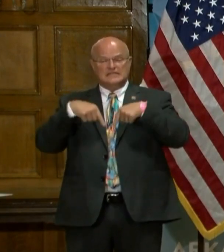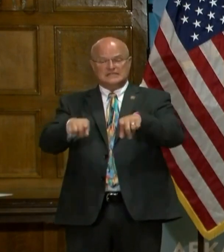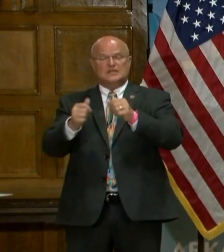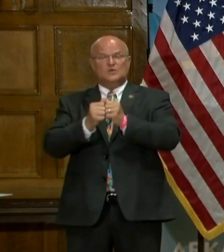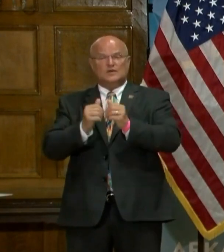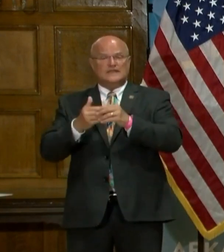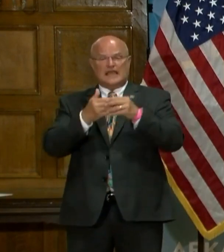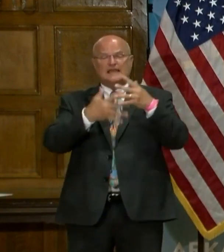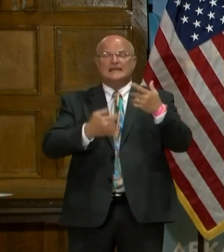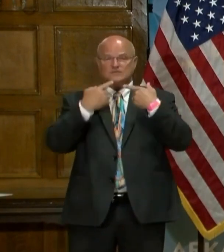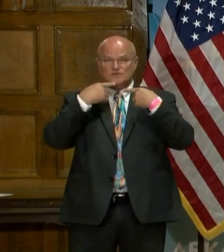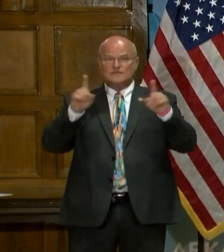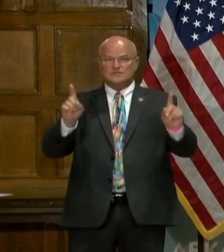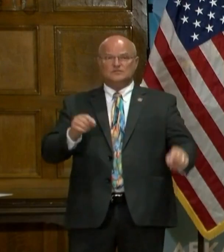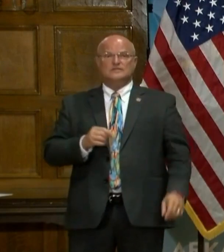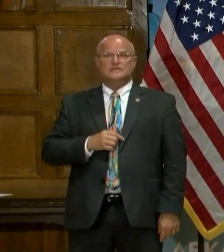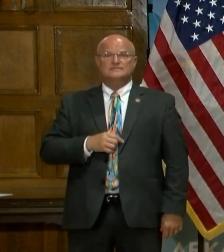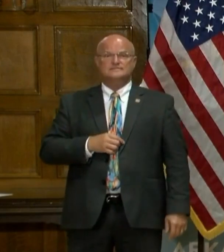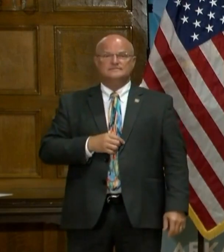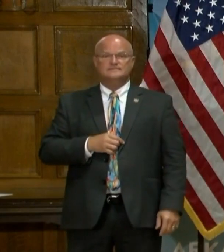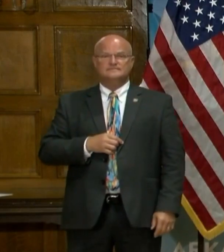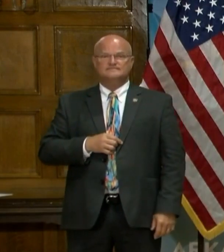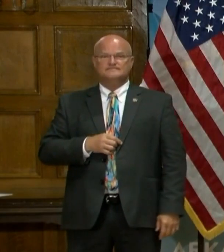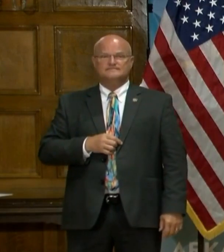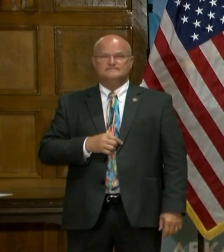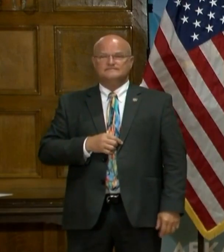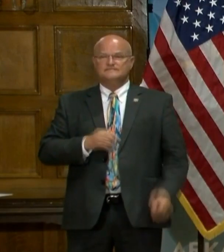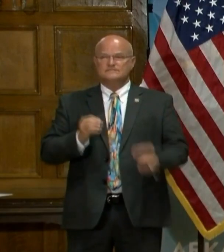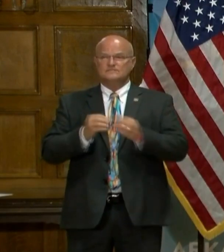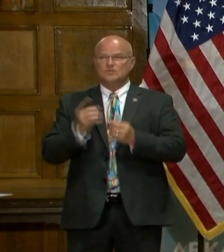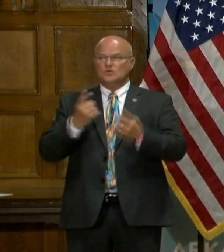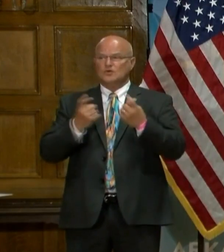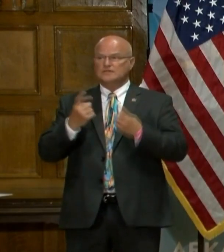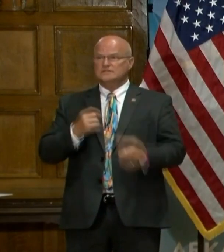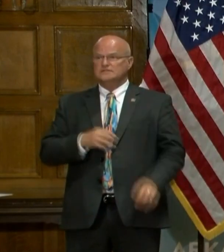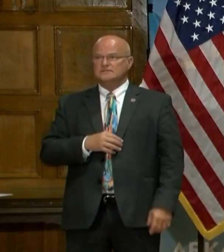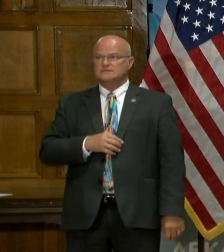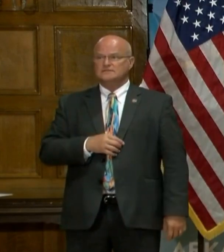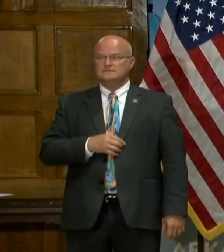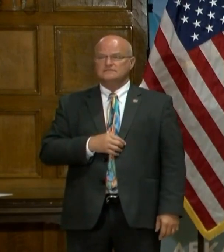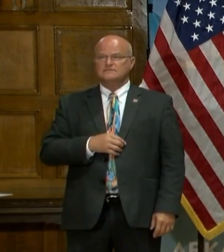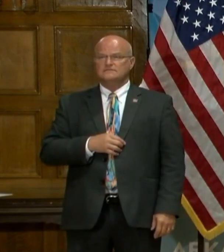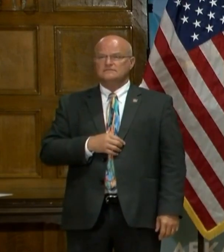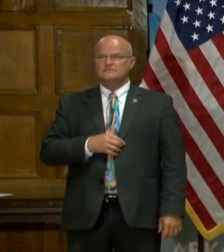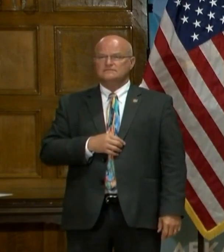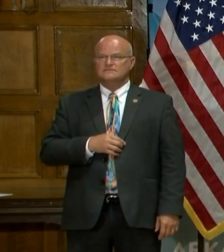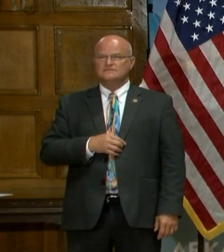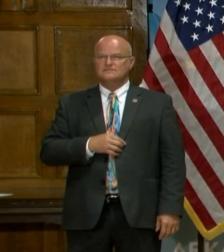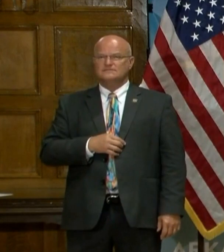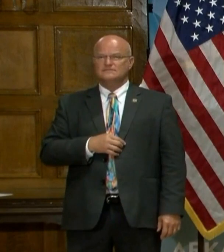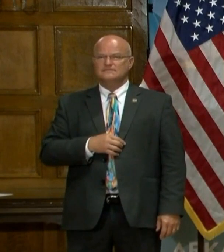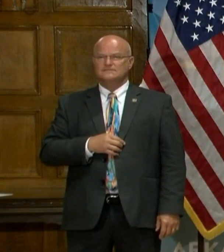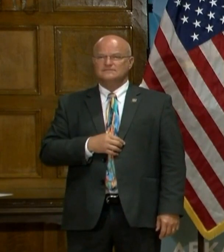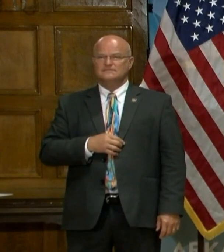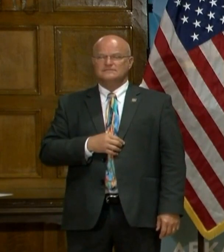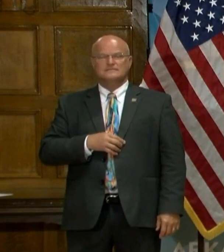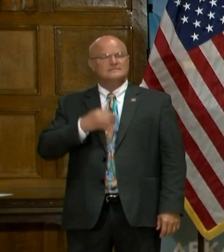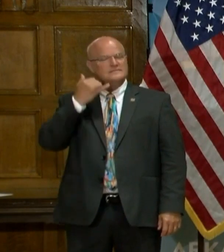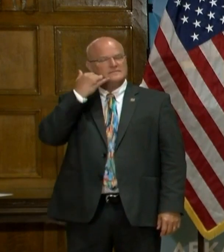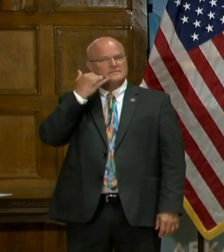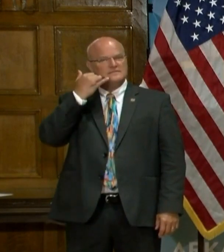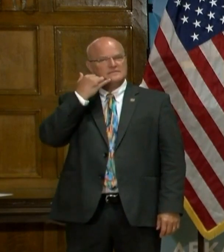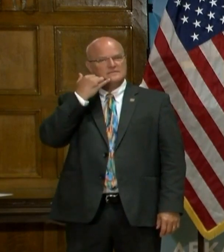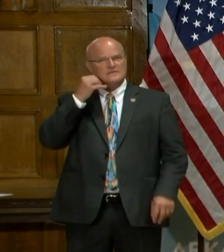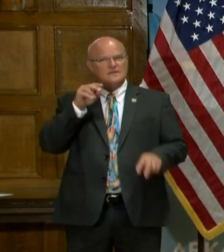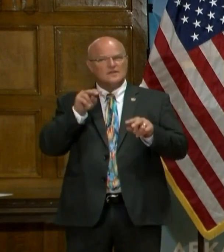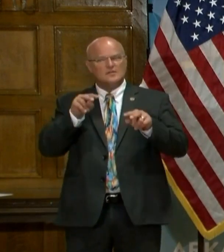with the guidelines that we've issued. Any other questions? Yes, sir. Governor, we're monitoring the increase in